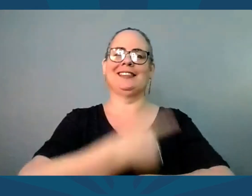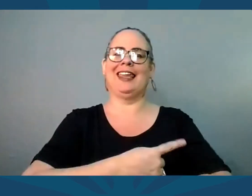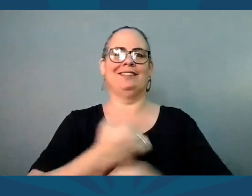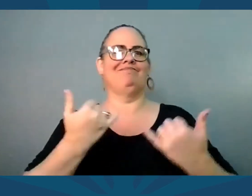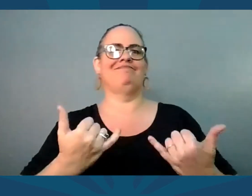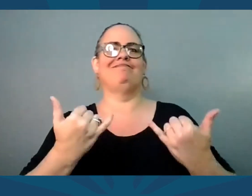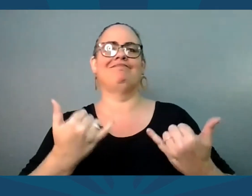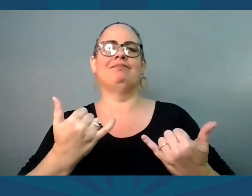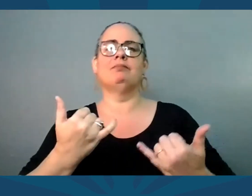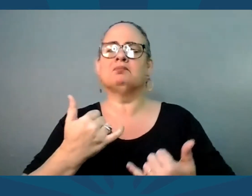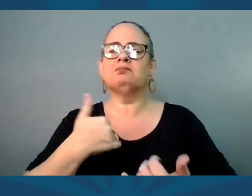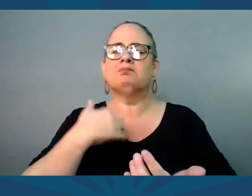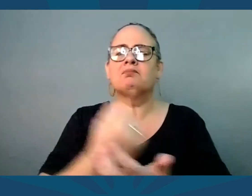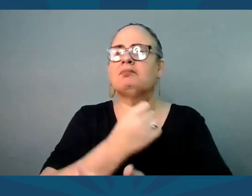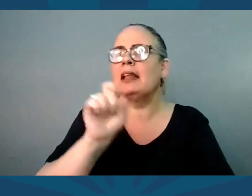Vote on Election Day.